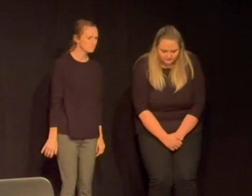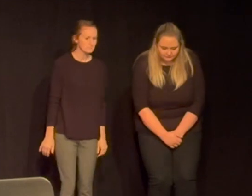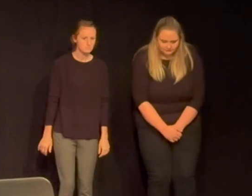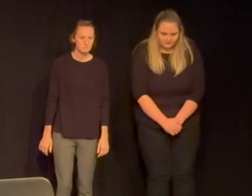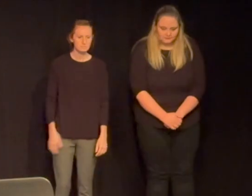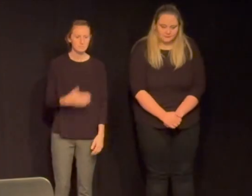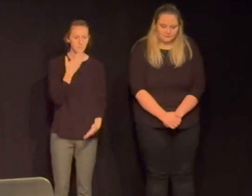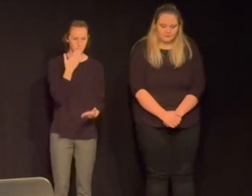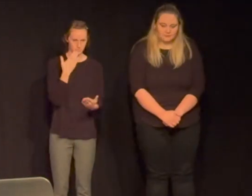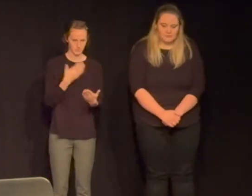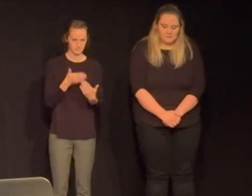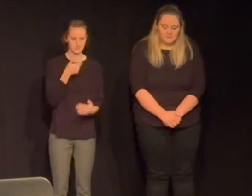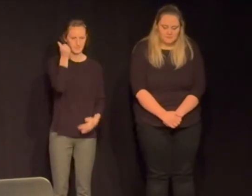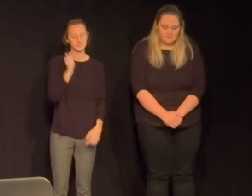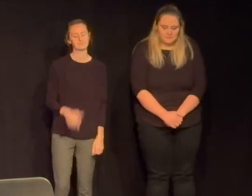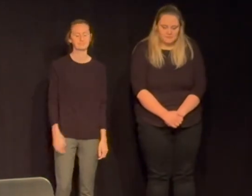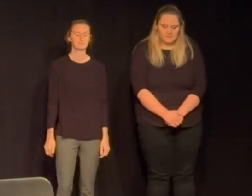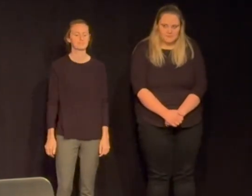Good, that's better.